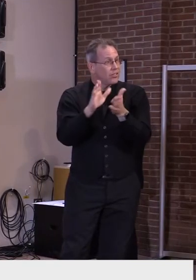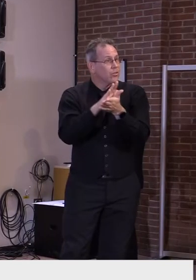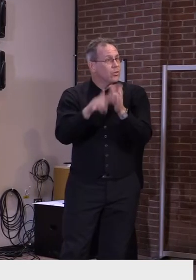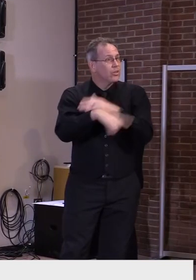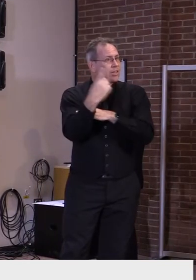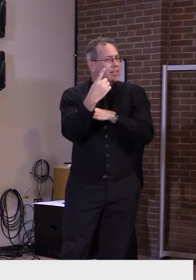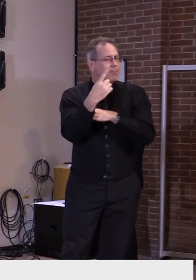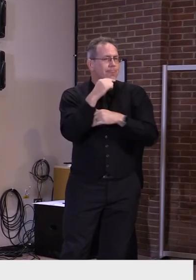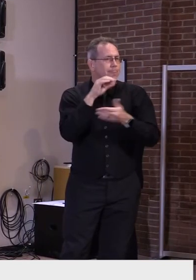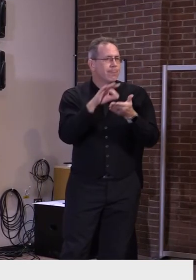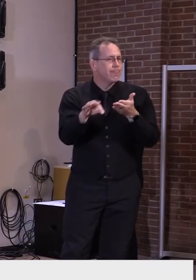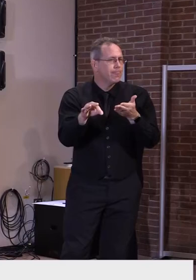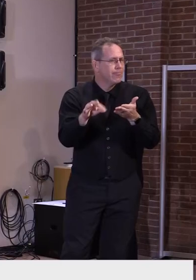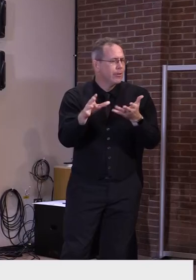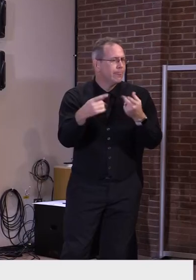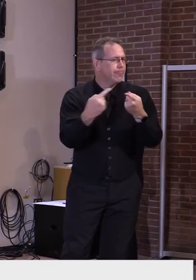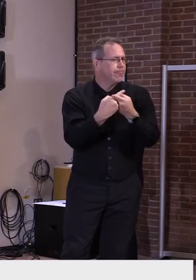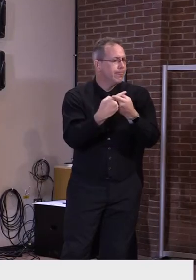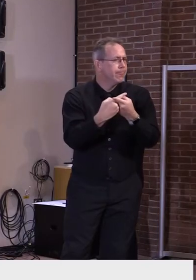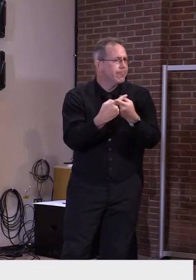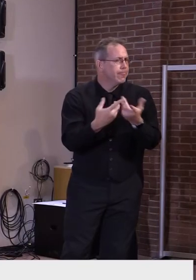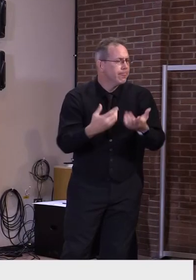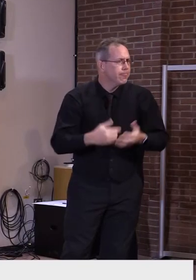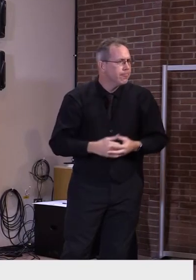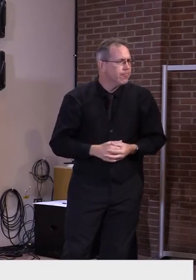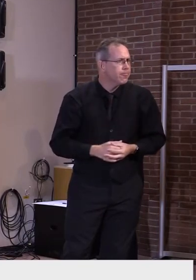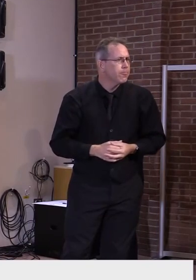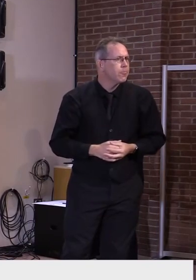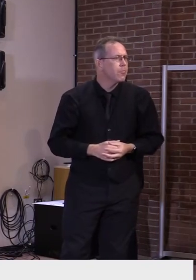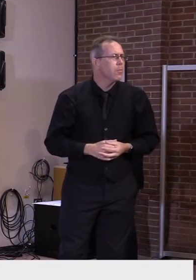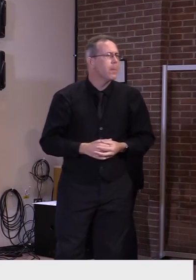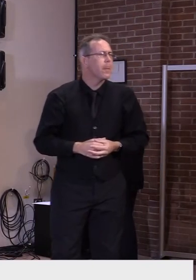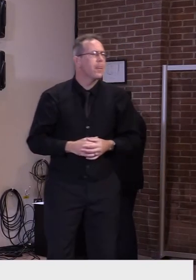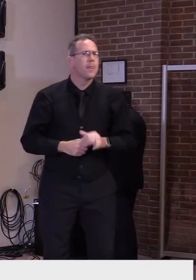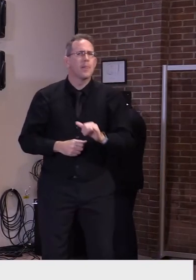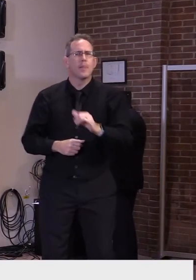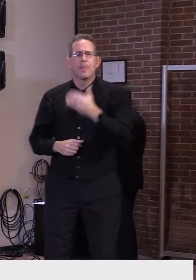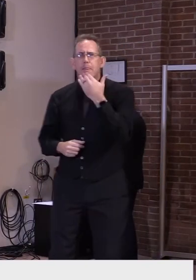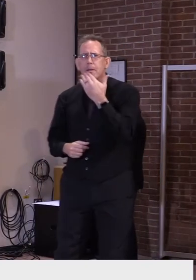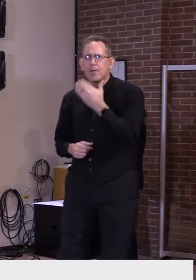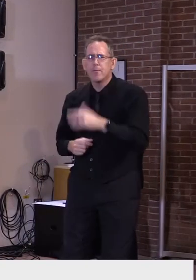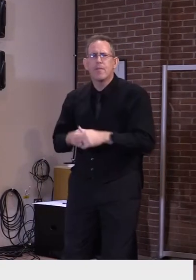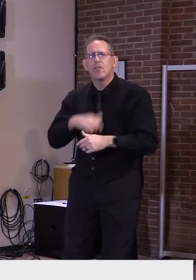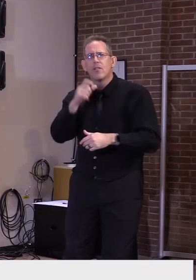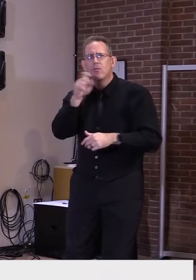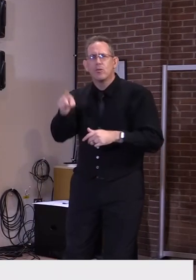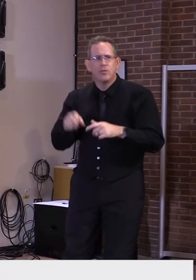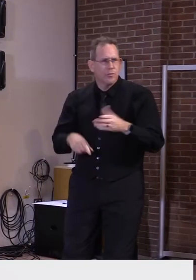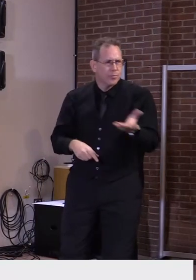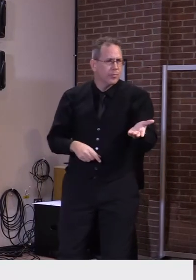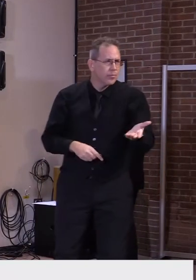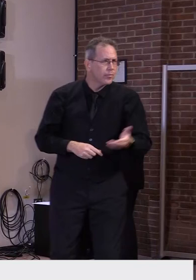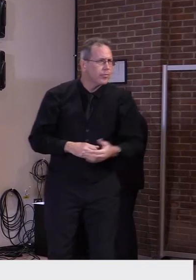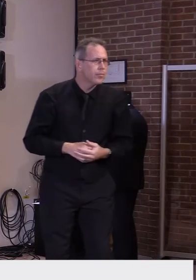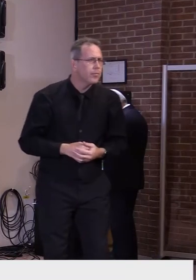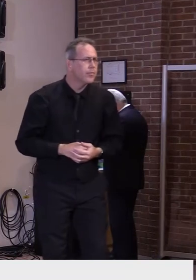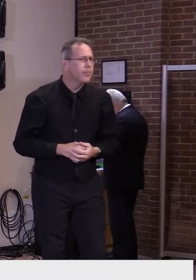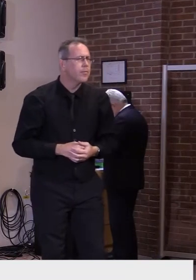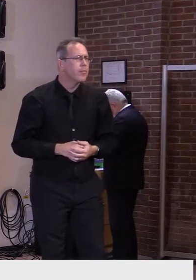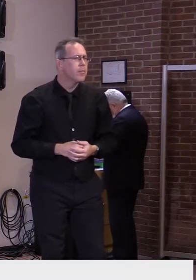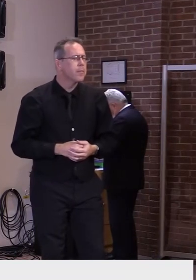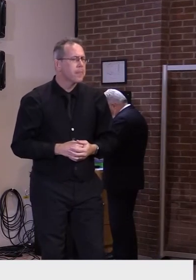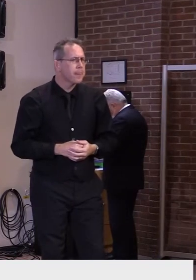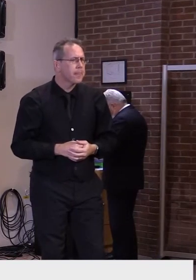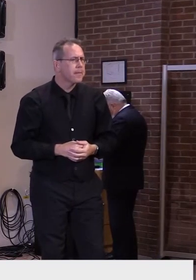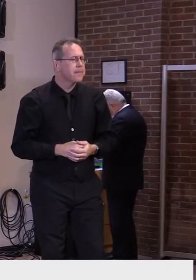Okay. Thank you. And then, Governor, or perhaps Commissioner Pichek, the slide in